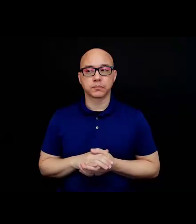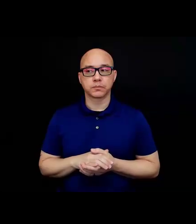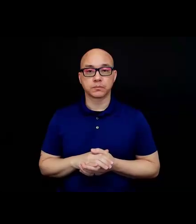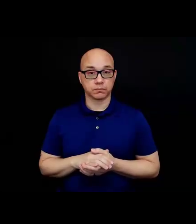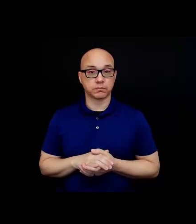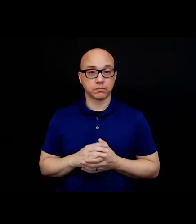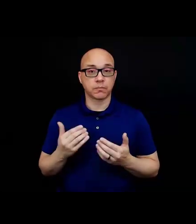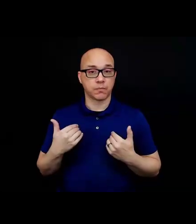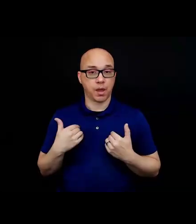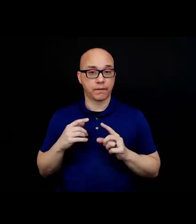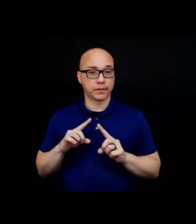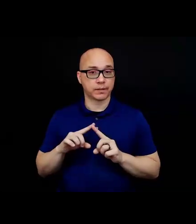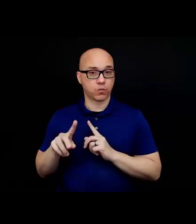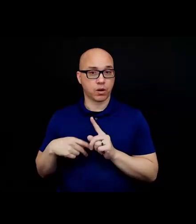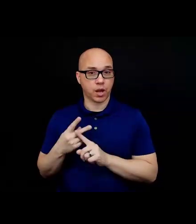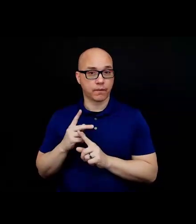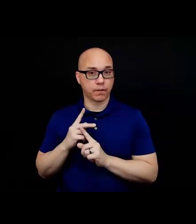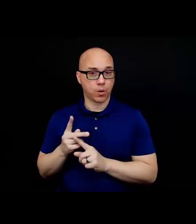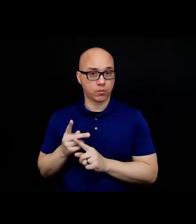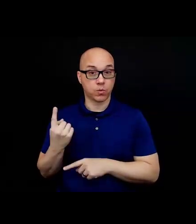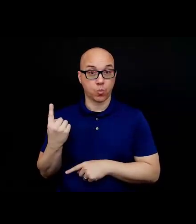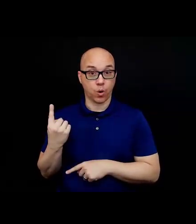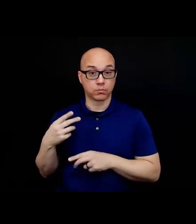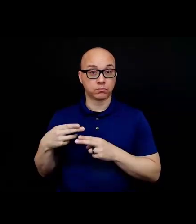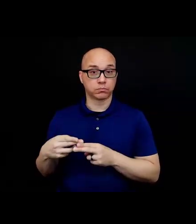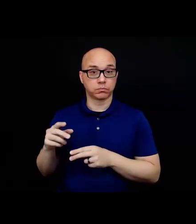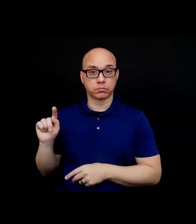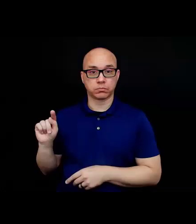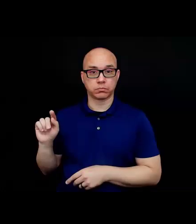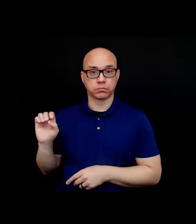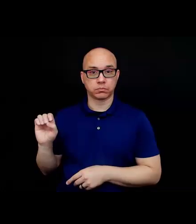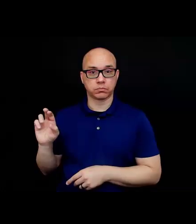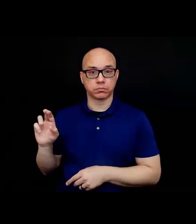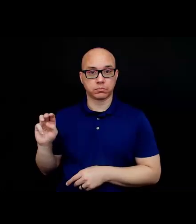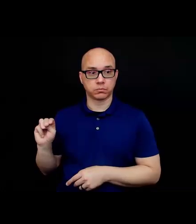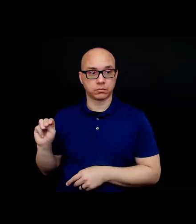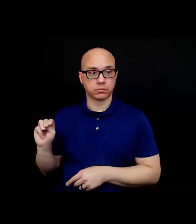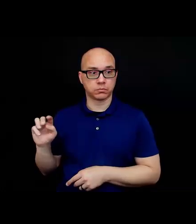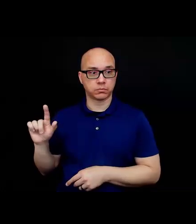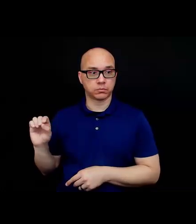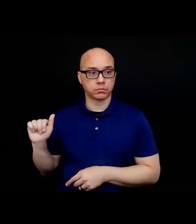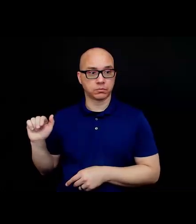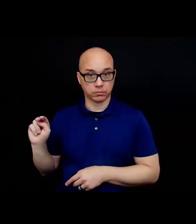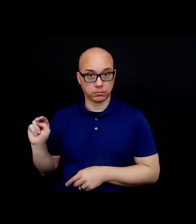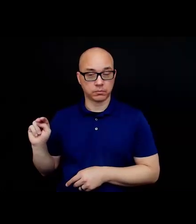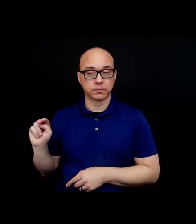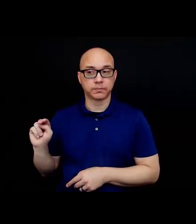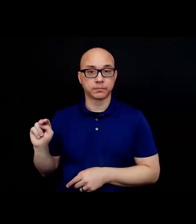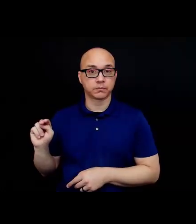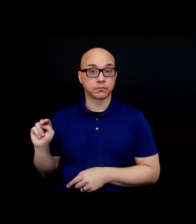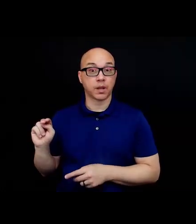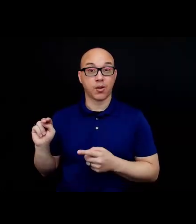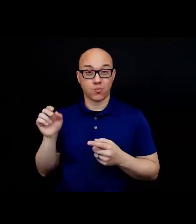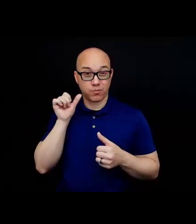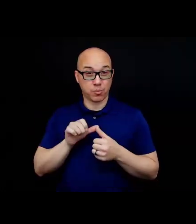term loans. Uh, Most term loans, depending on the type of term that you're getting, whether it's